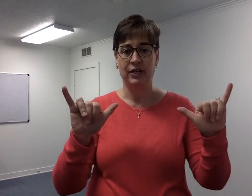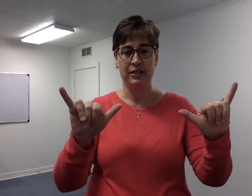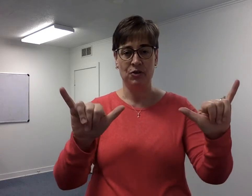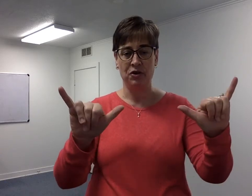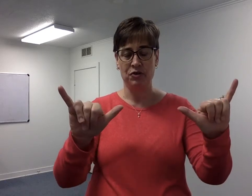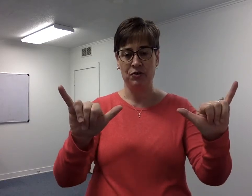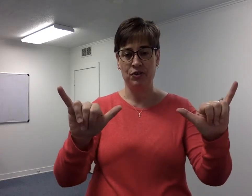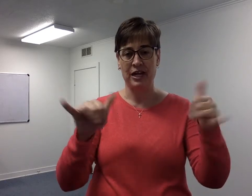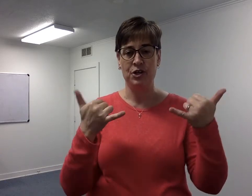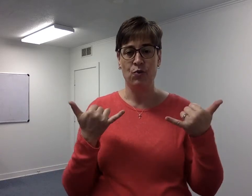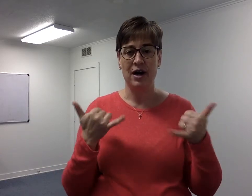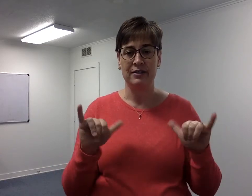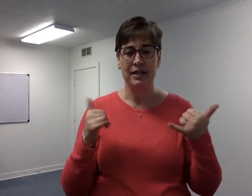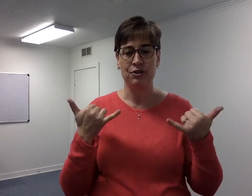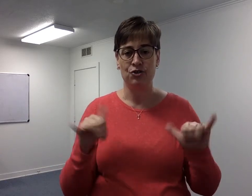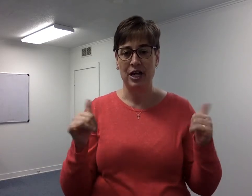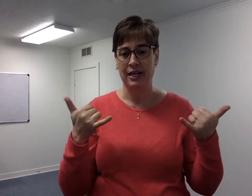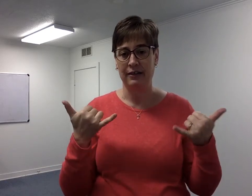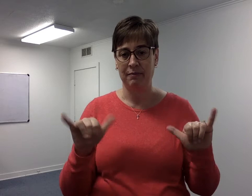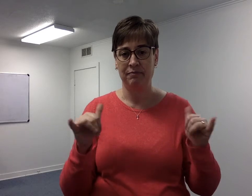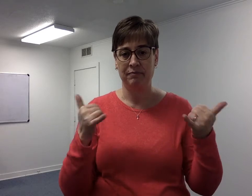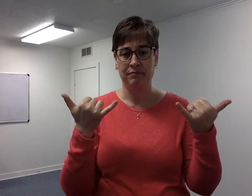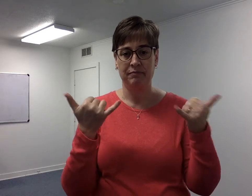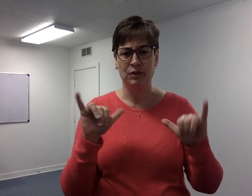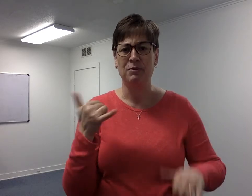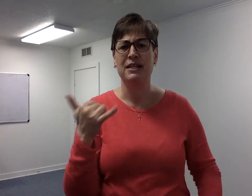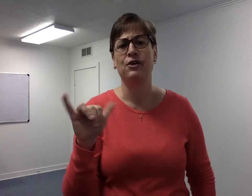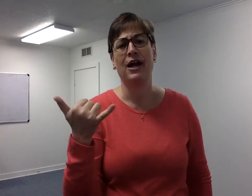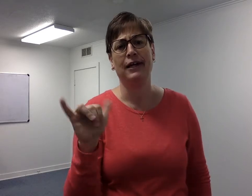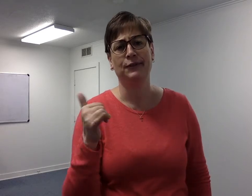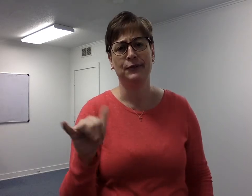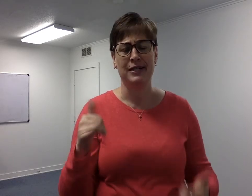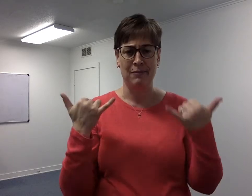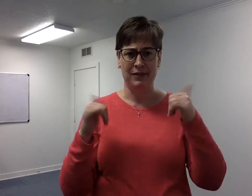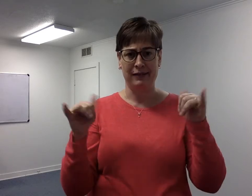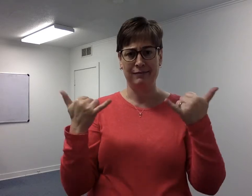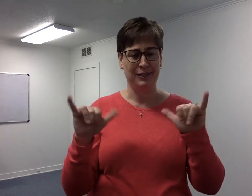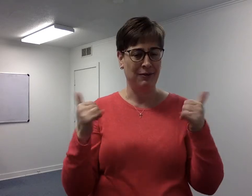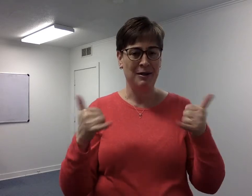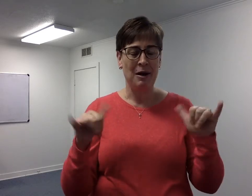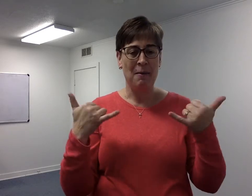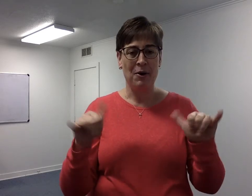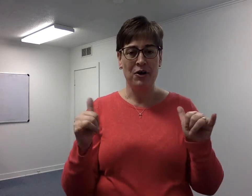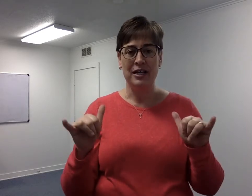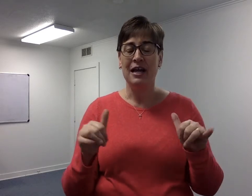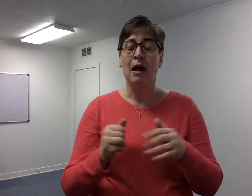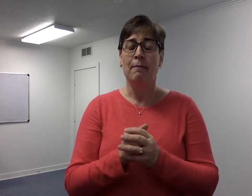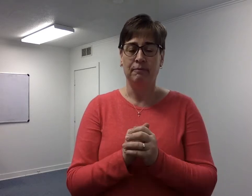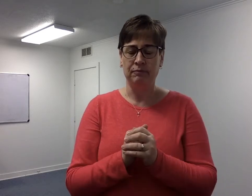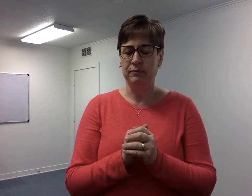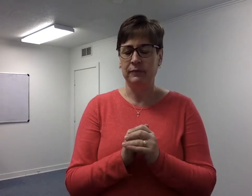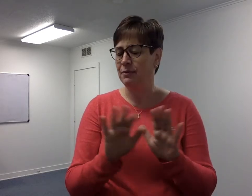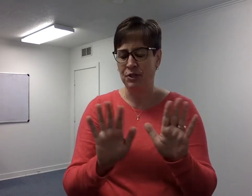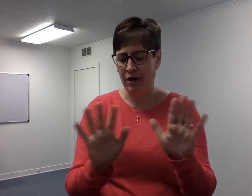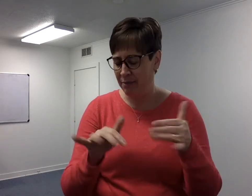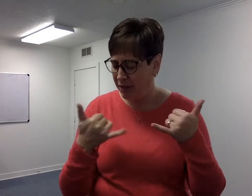so all you're doing is you're taking your Y's and you're shaking them. Almost like your hang loose type thing, Party.